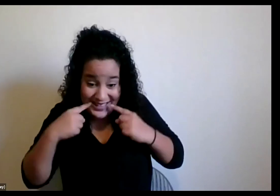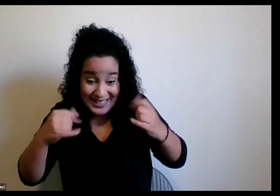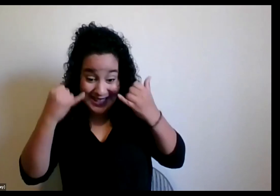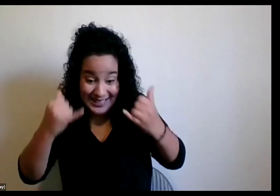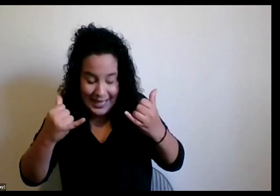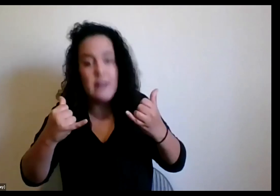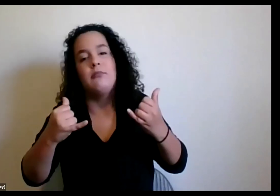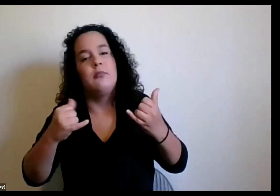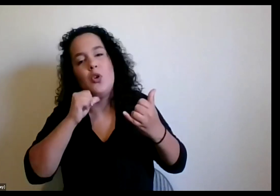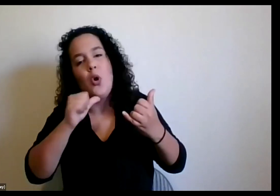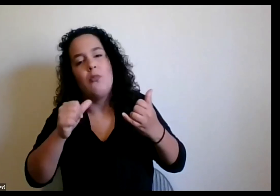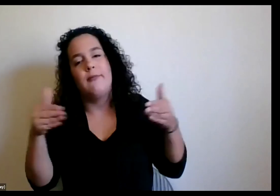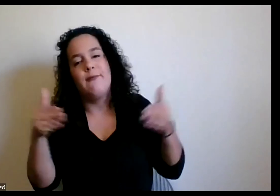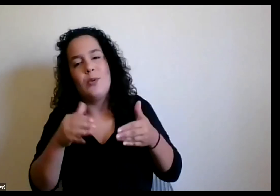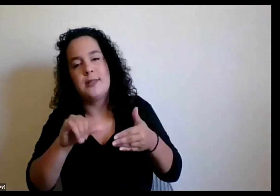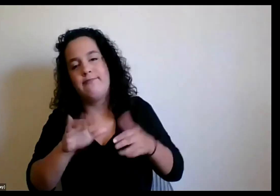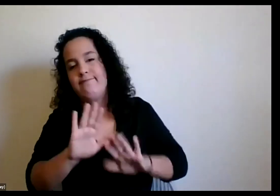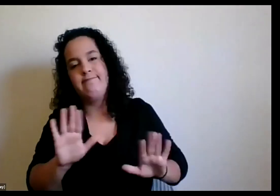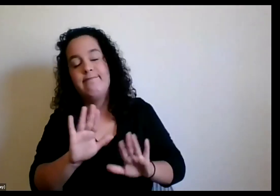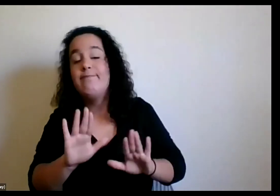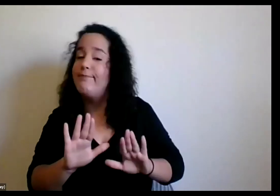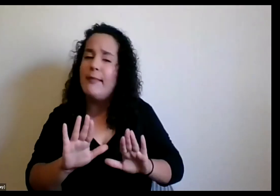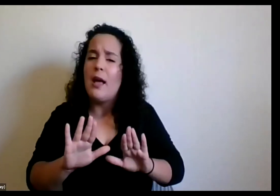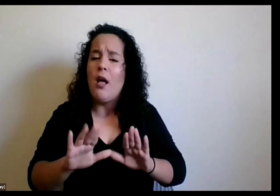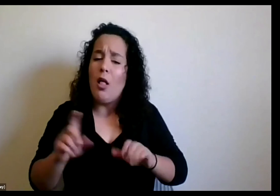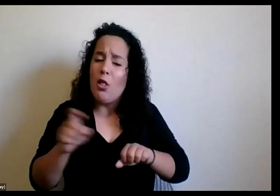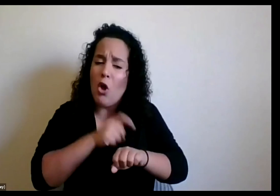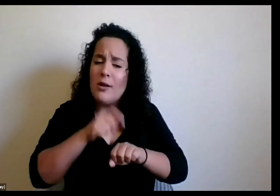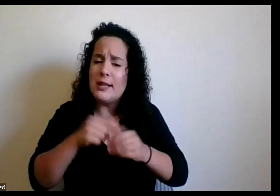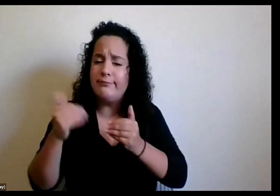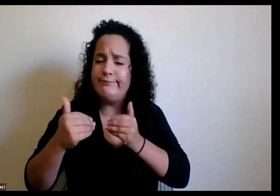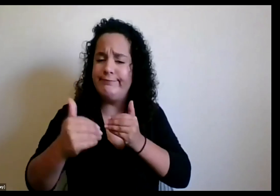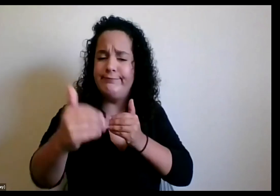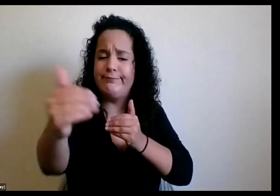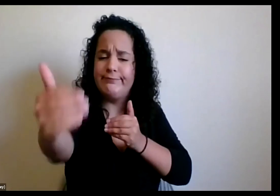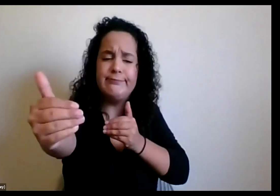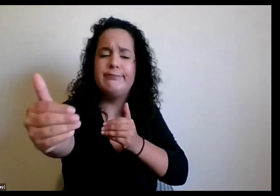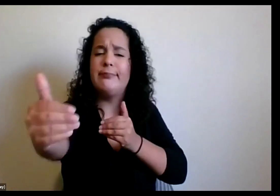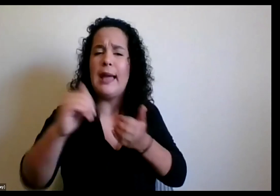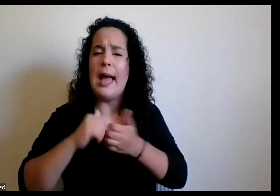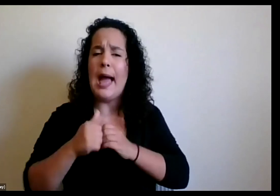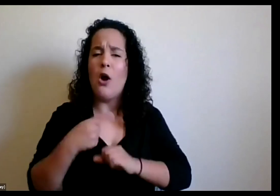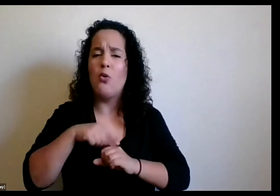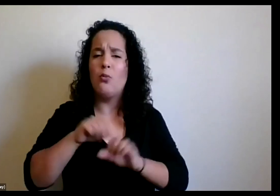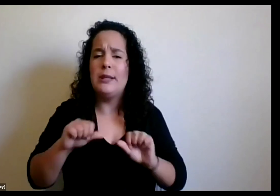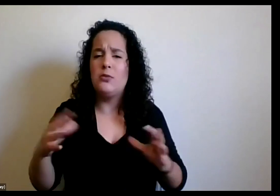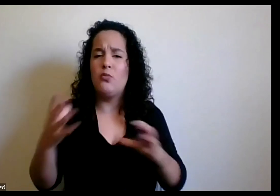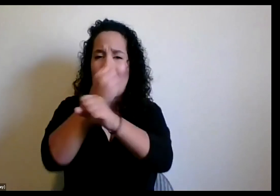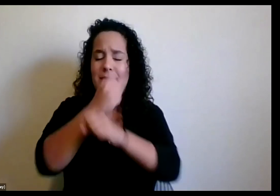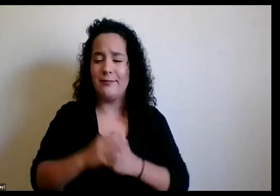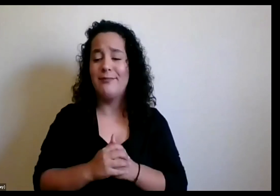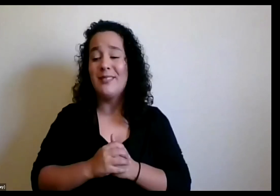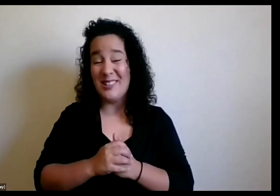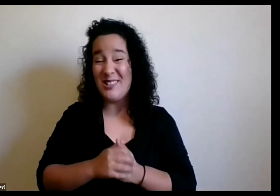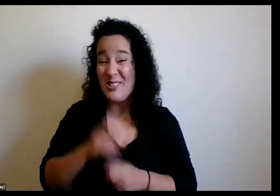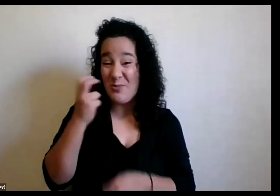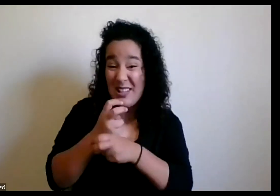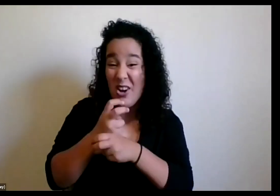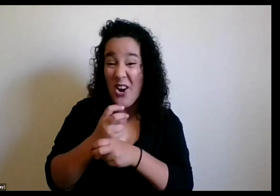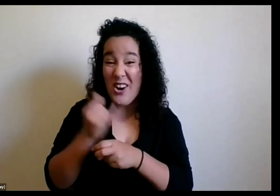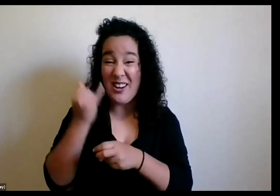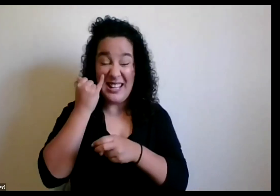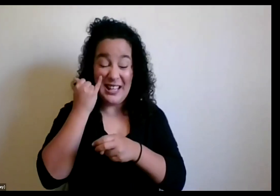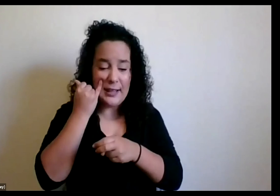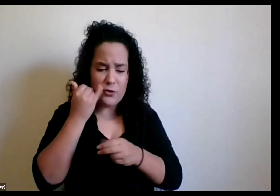and the year after that, right? It really is thinking about that long haul. And I think that's really hard to do when you're looking at a